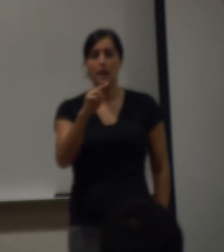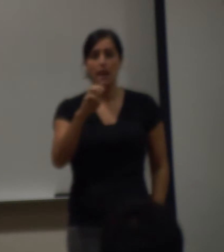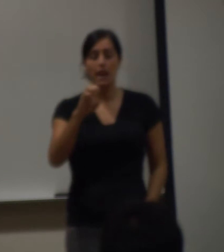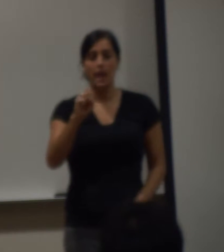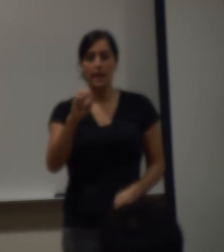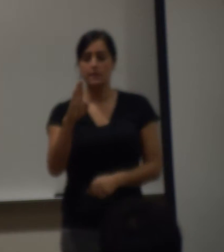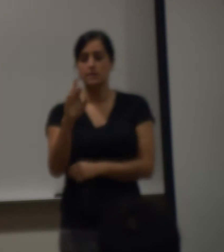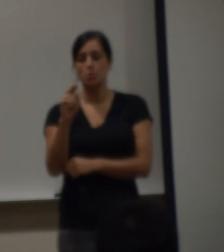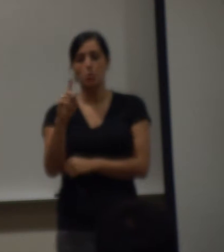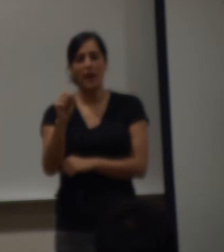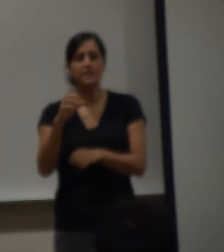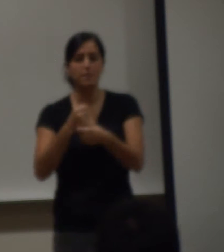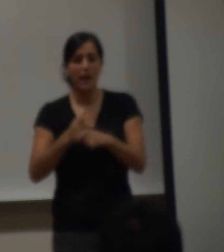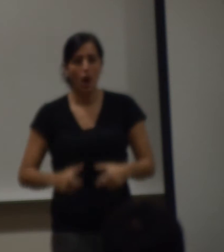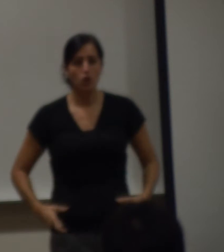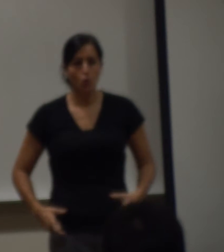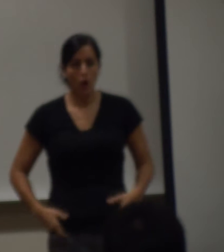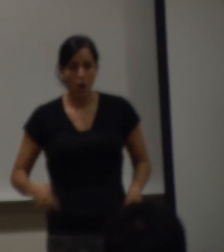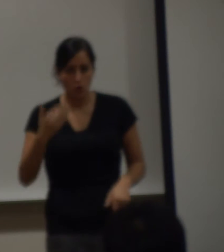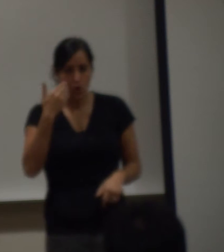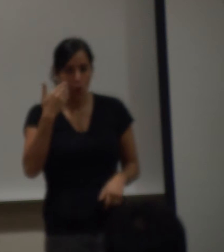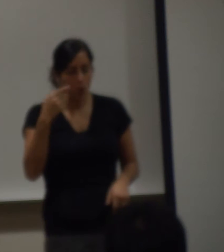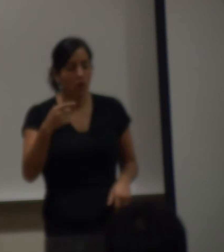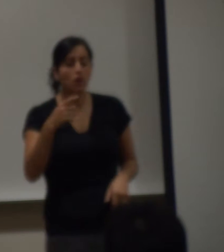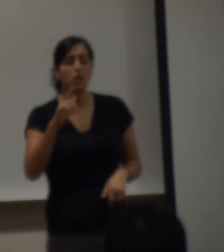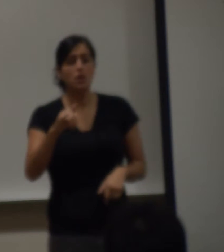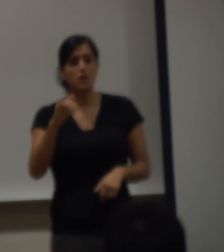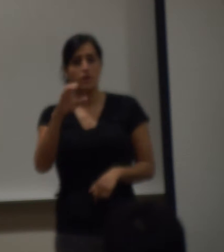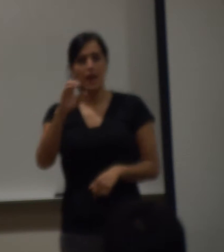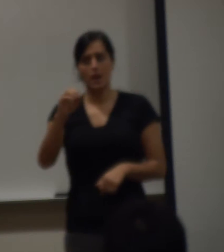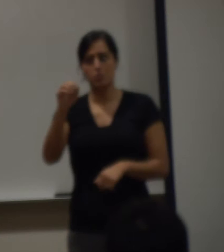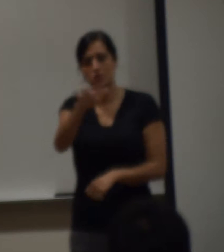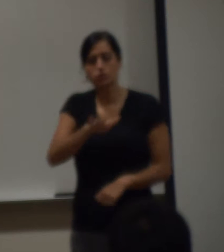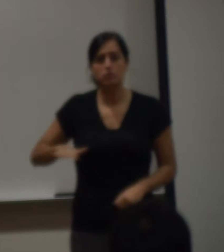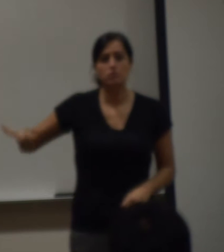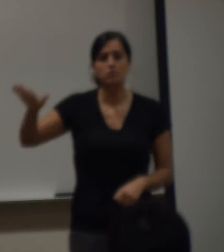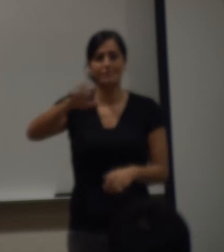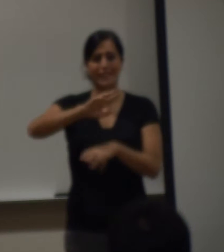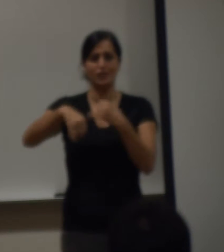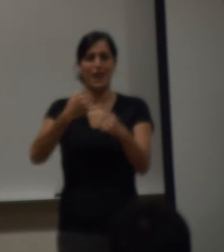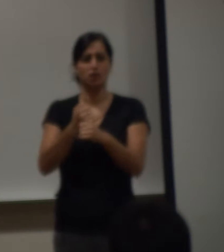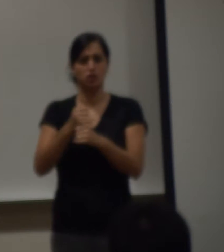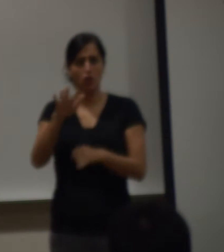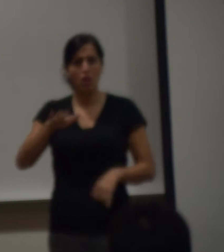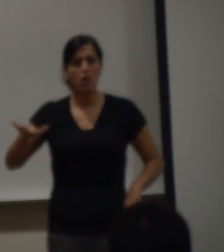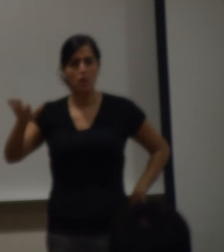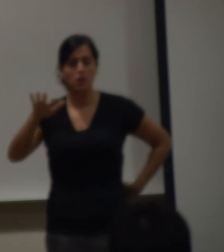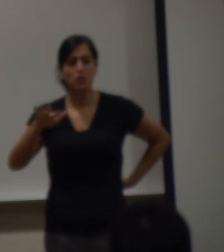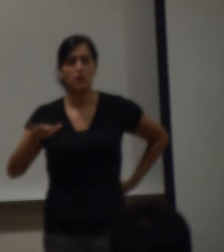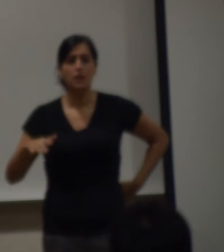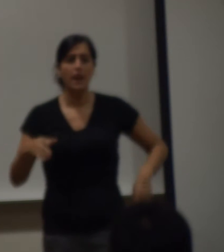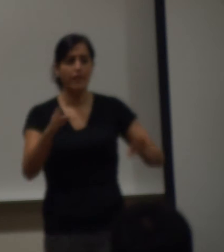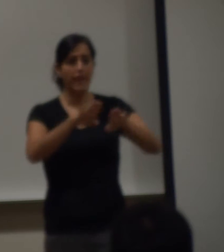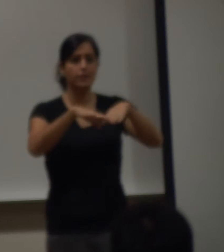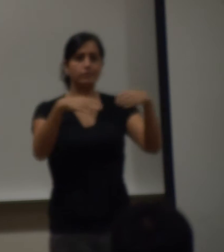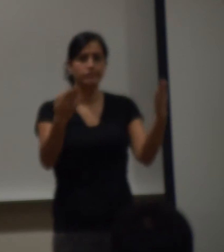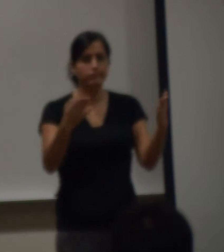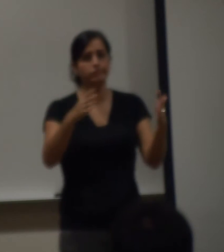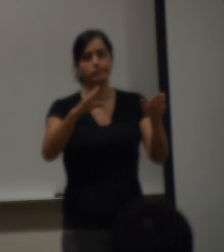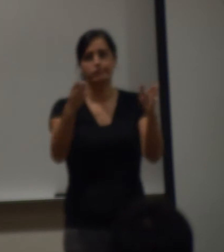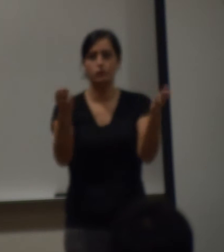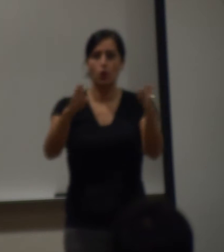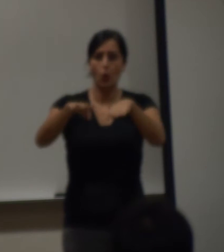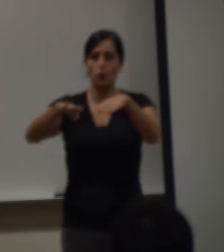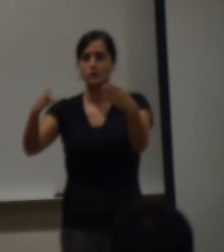makes underwear. And this is a sort of a peripatetic company that go all over the world, and opening up and closing down.